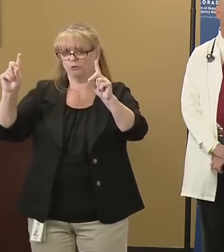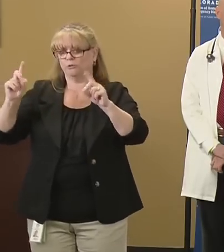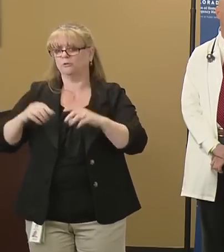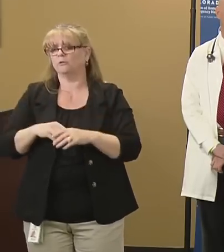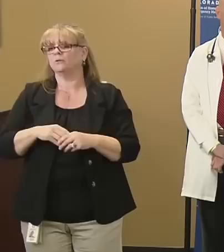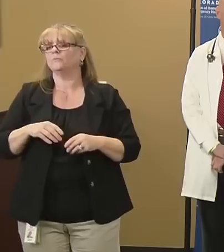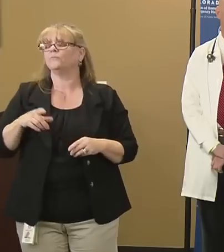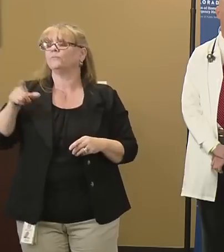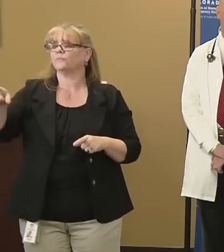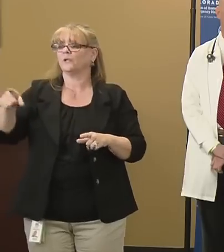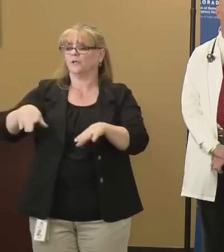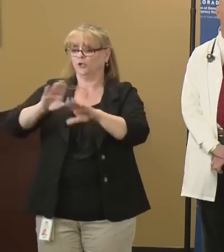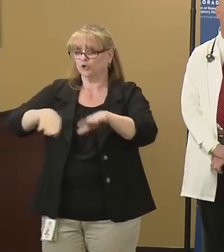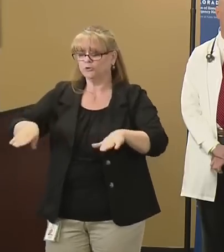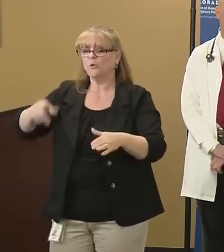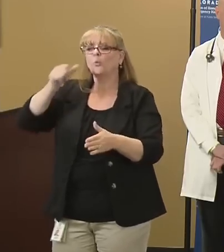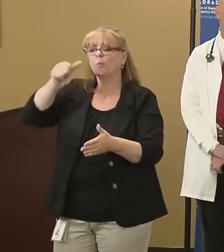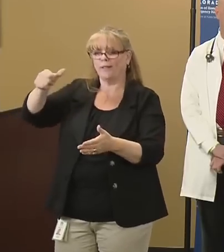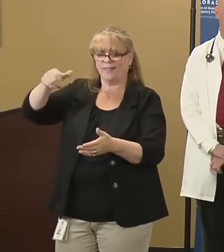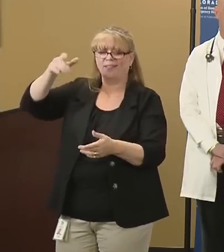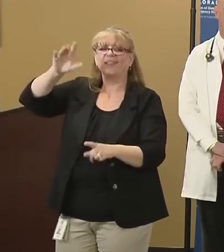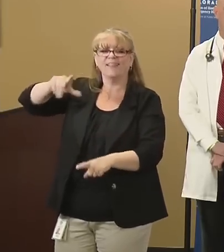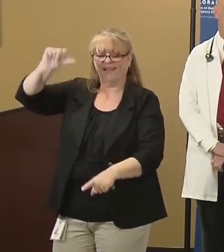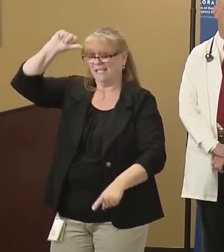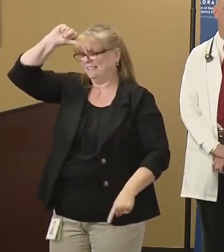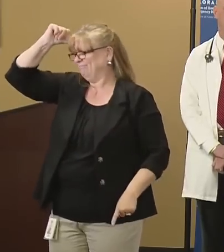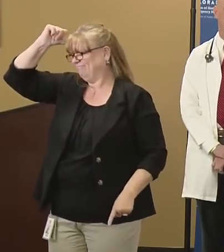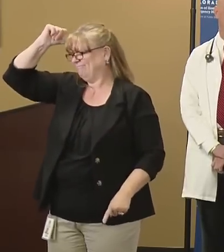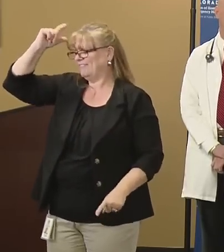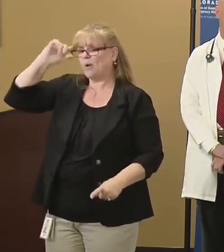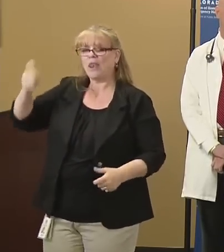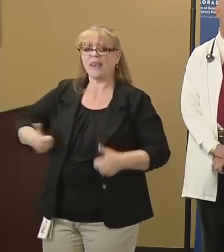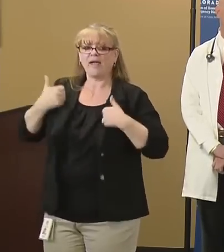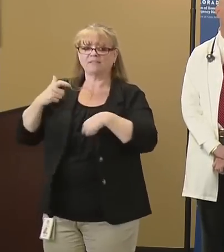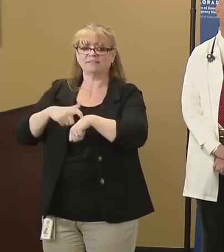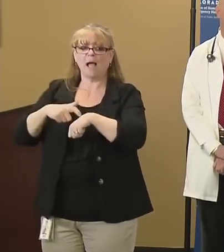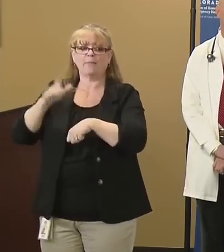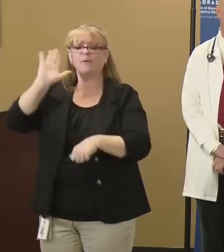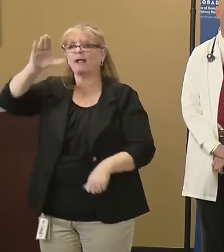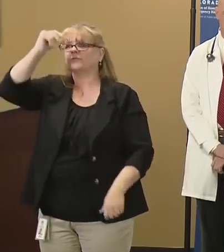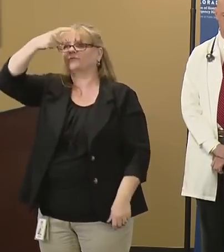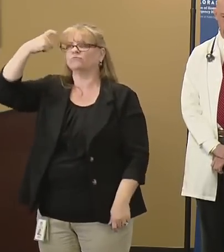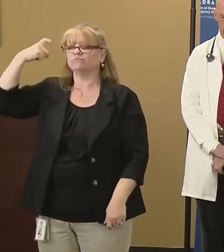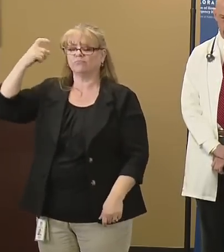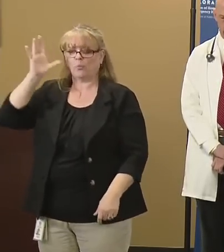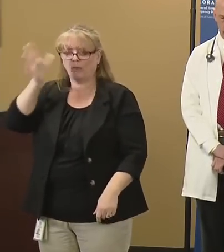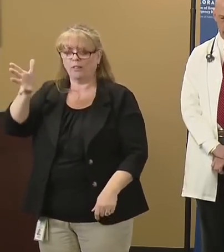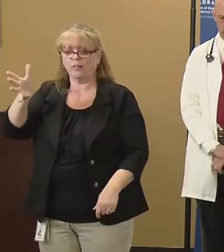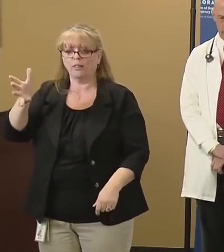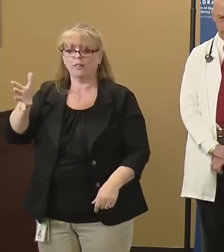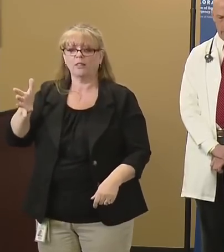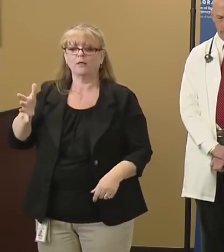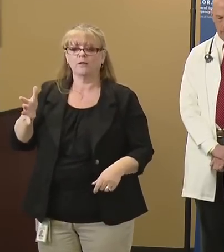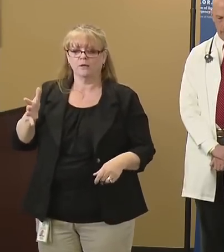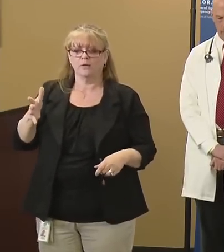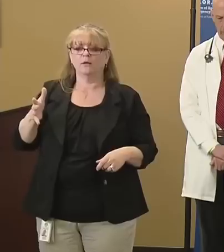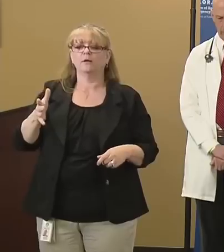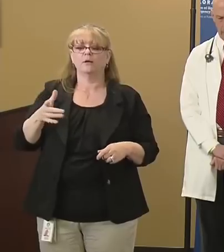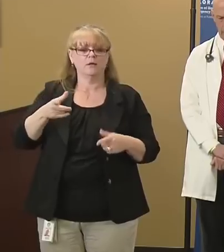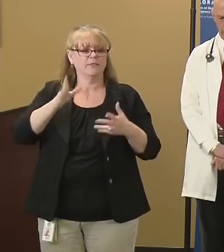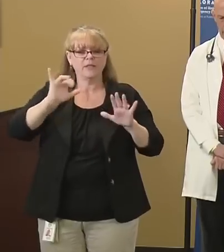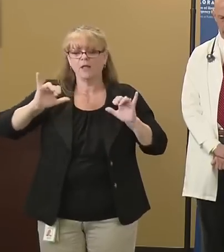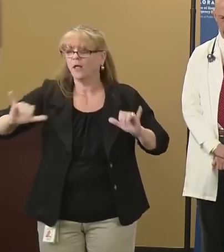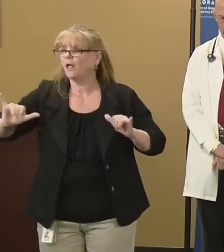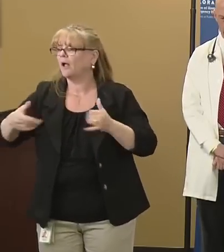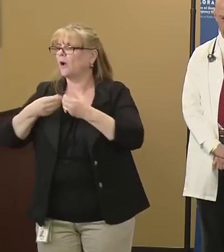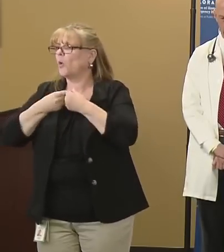this event for their whole lives, we don't want them to lose that year of learning. They all need to be ready to advance to the next grade level. Our seniors